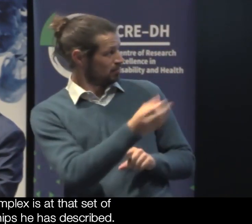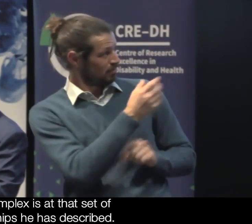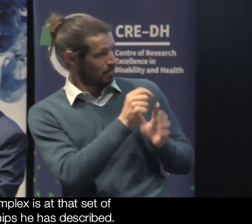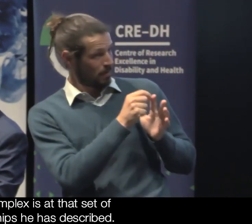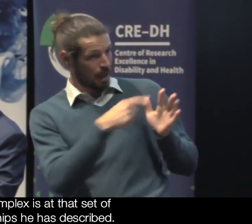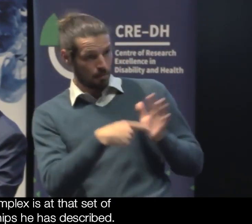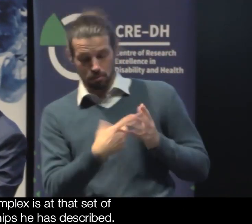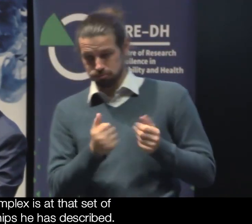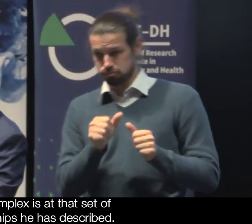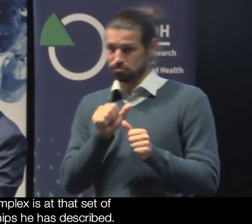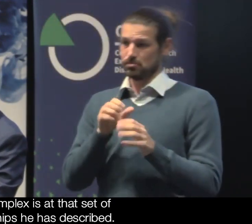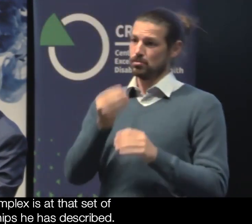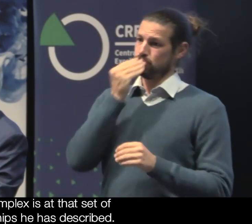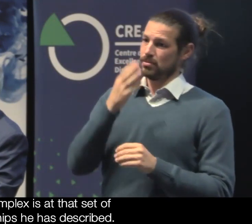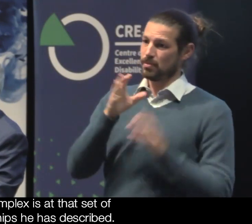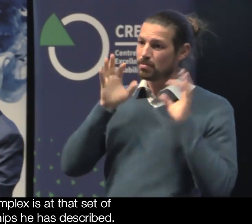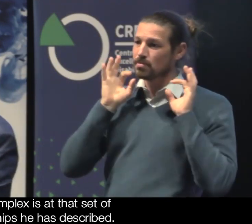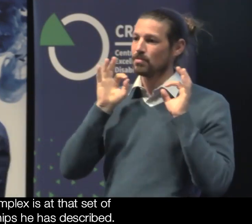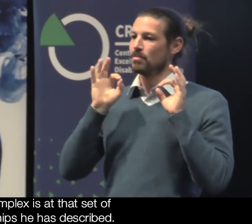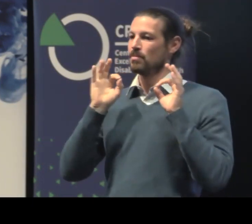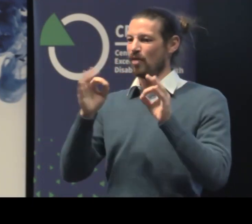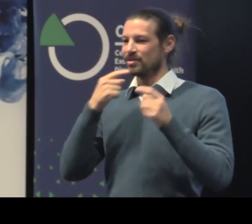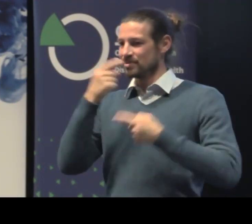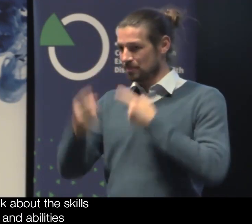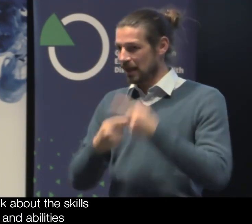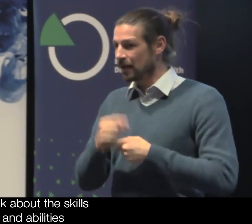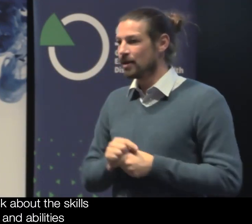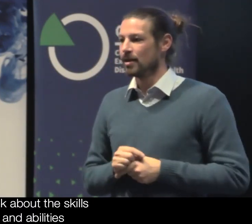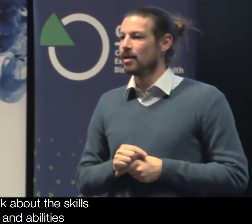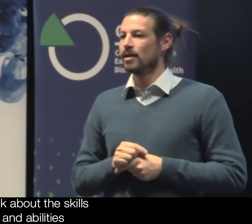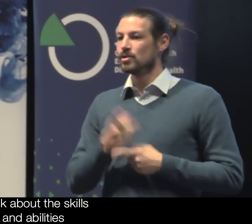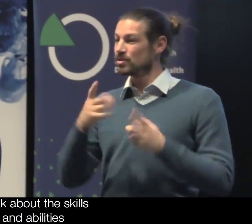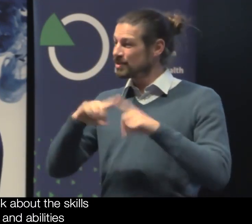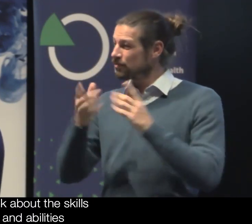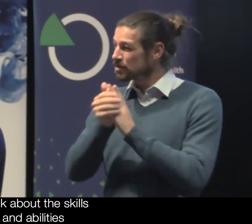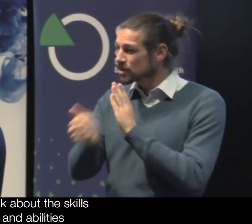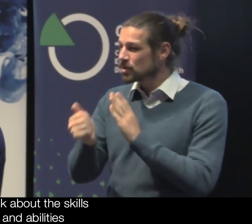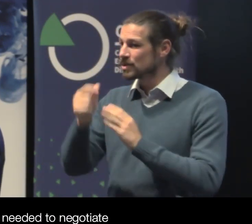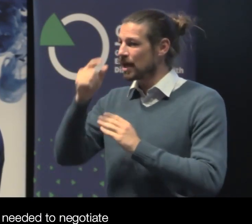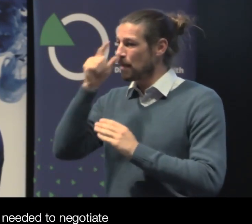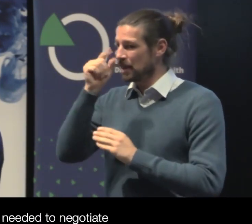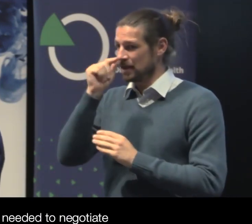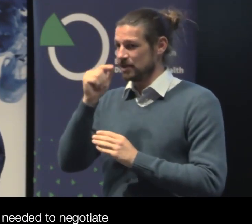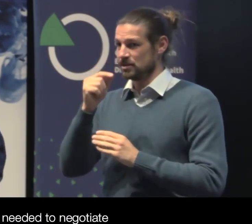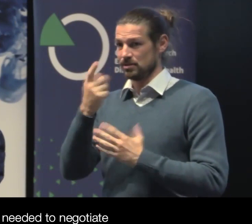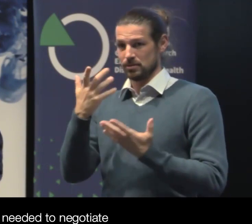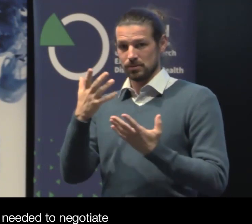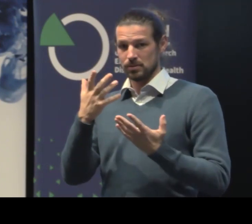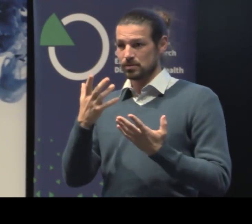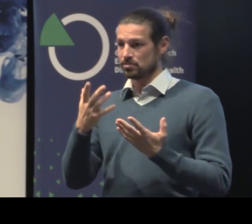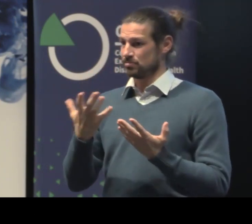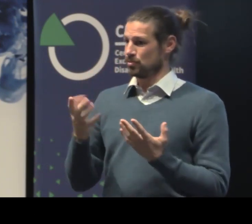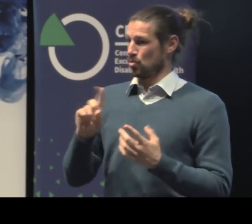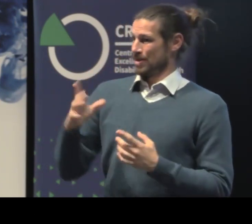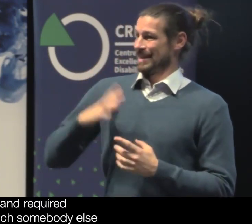that set of relationships he's just described? Think about the skills and the abilities that are needed to negotiate. Think about the skills